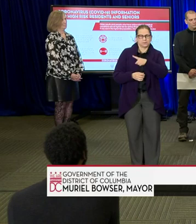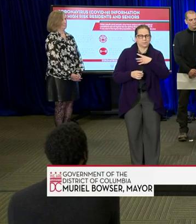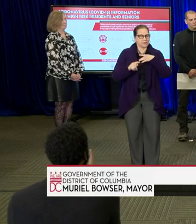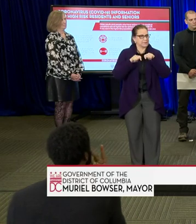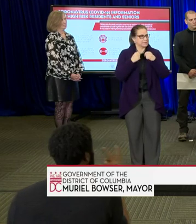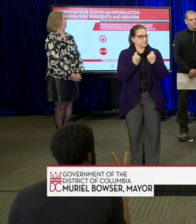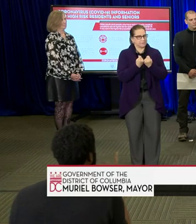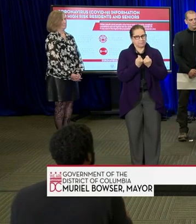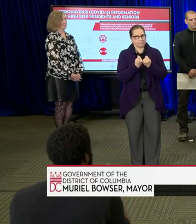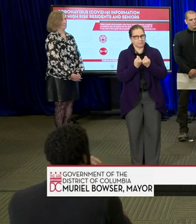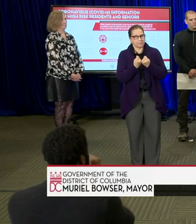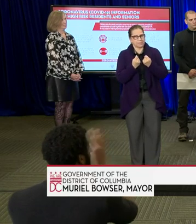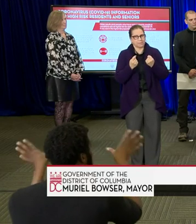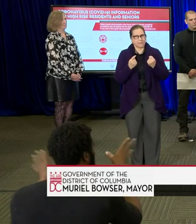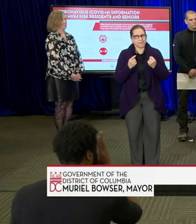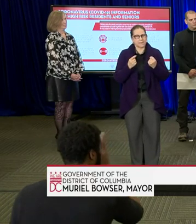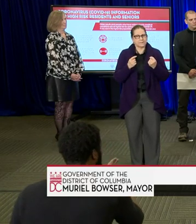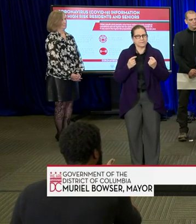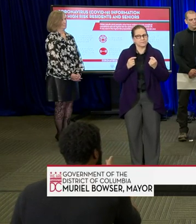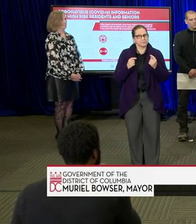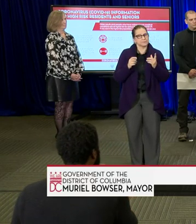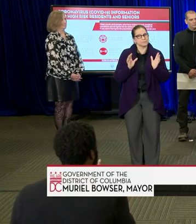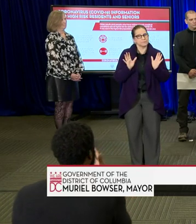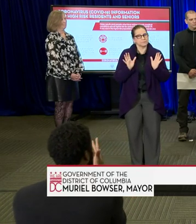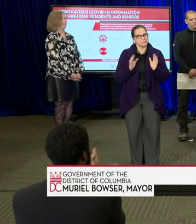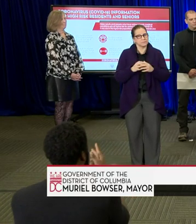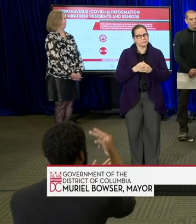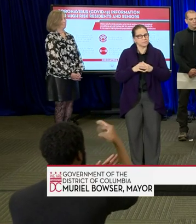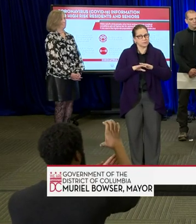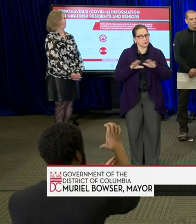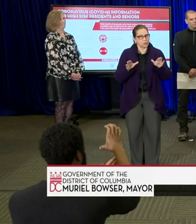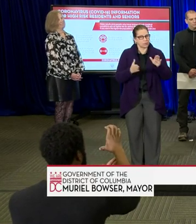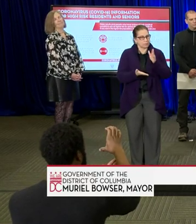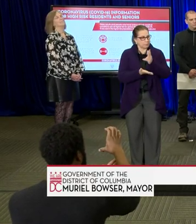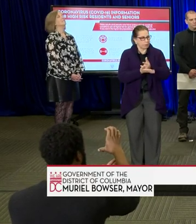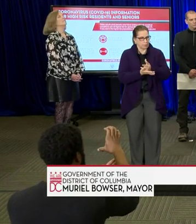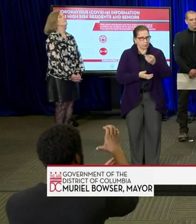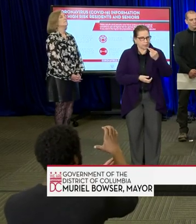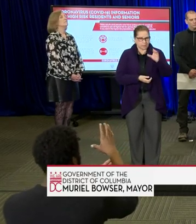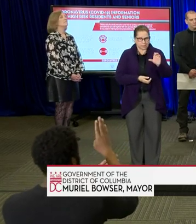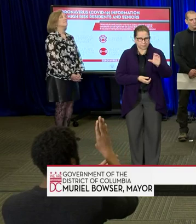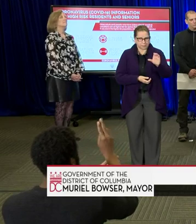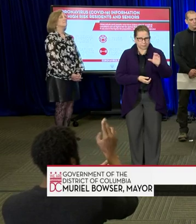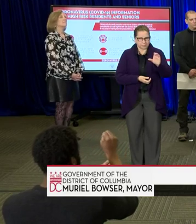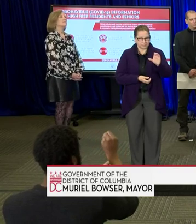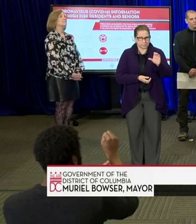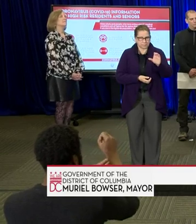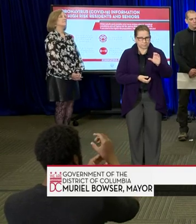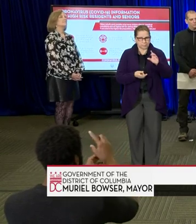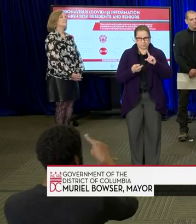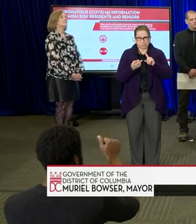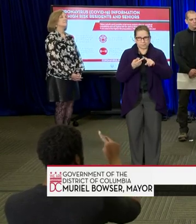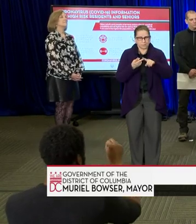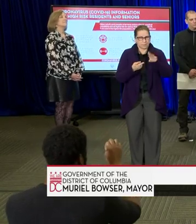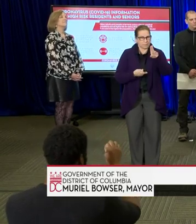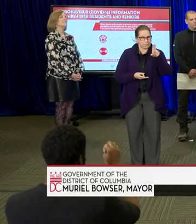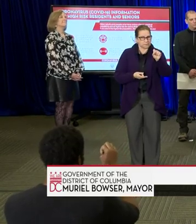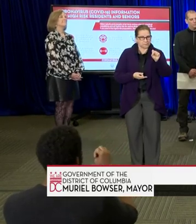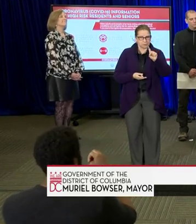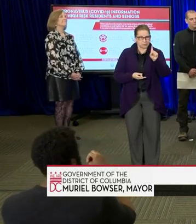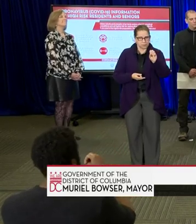given. But let me be clear. Don't park in handicapped spaces, bus zones, don't park in the bike